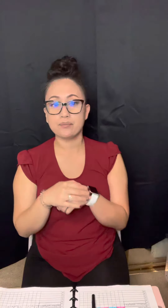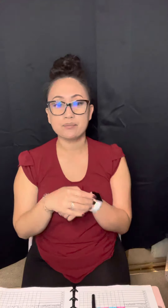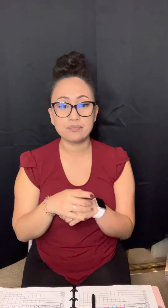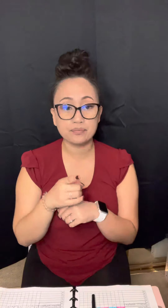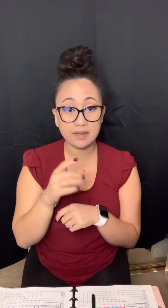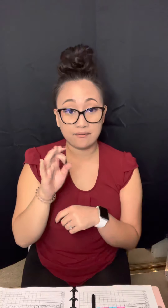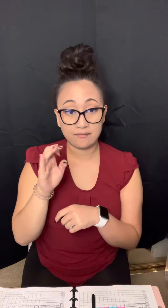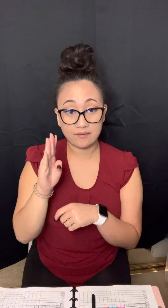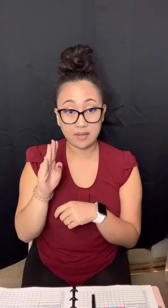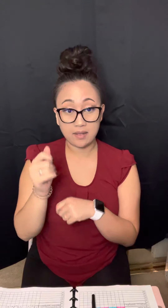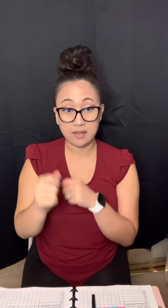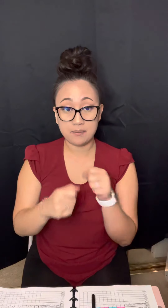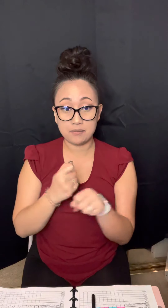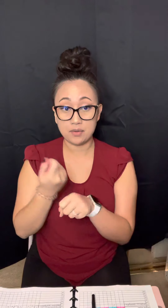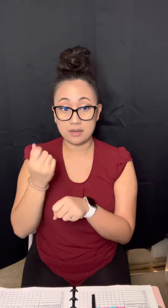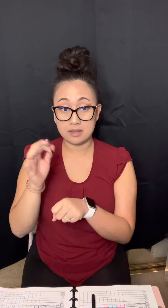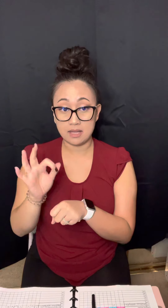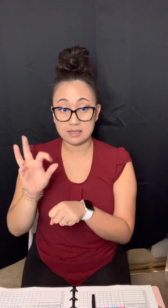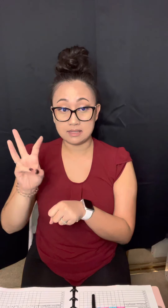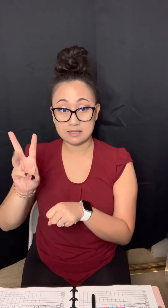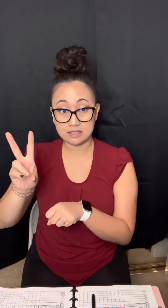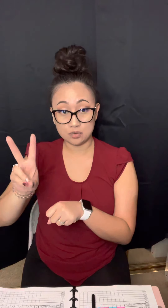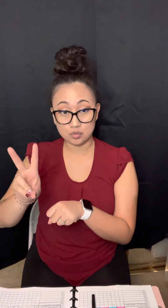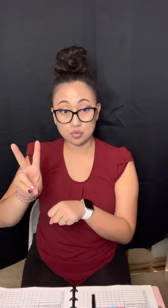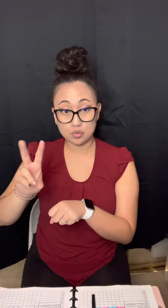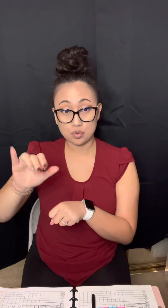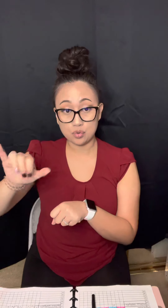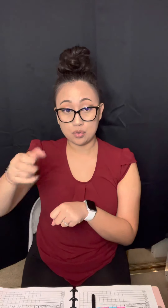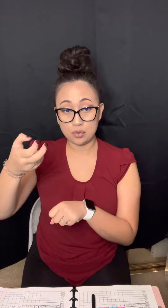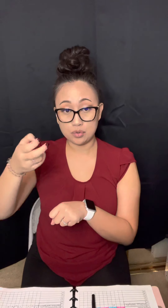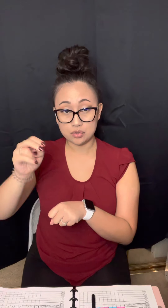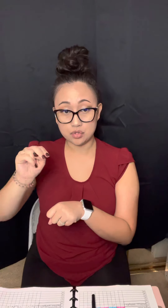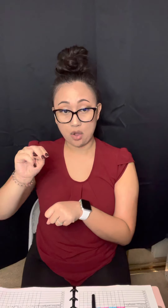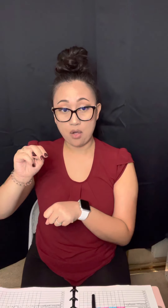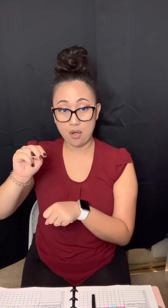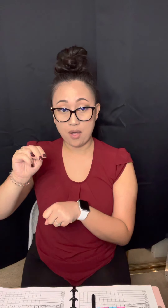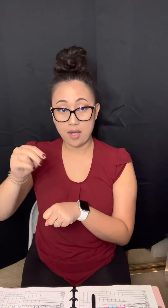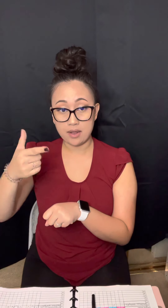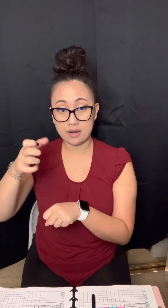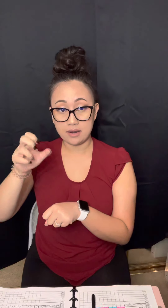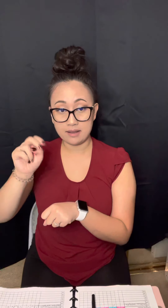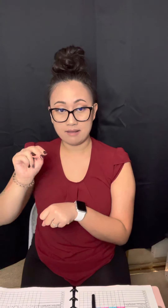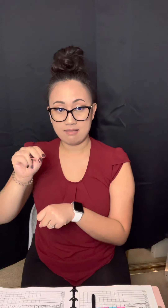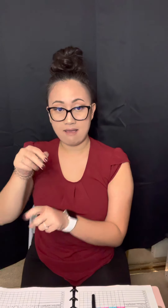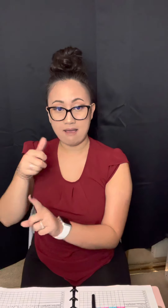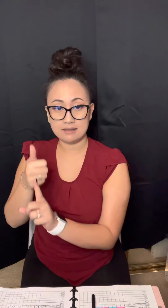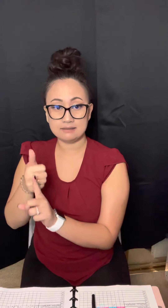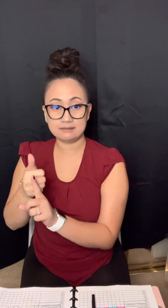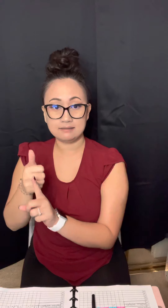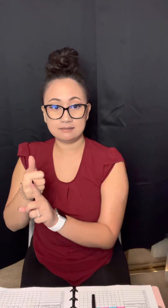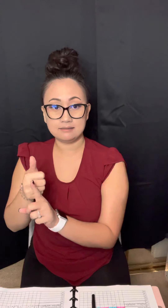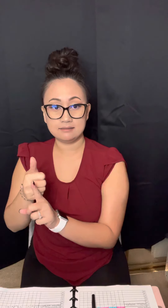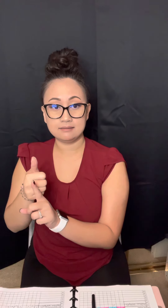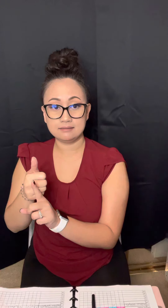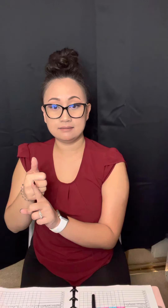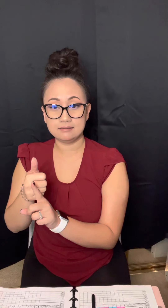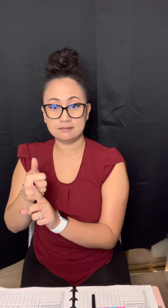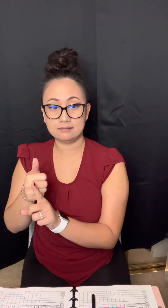Glenn orbited the Earth 3 times. Wow. So here is the Earth